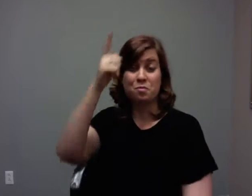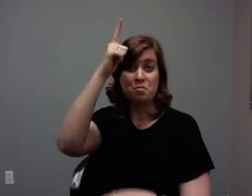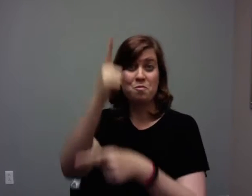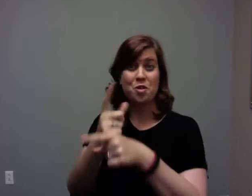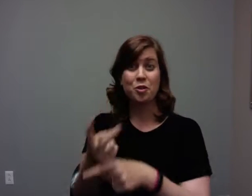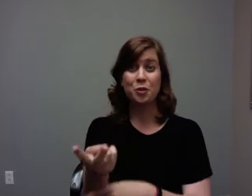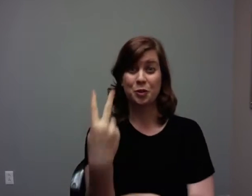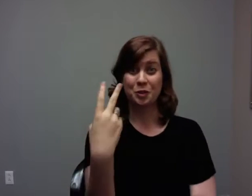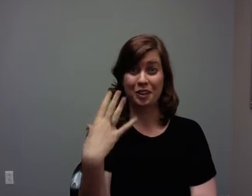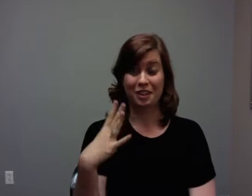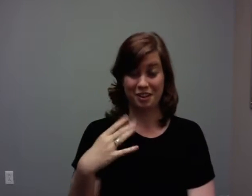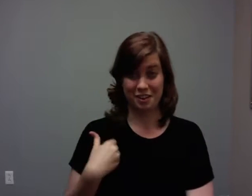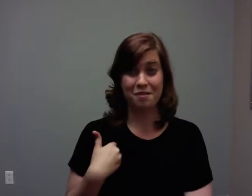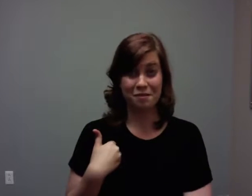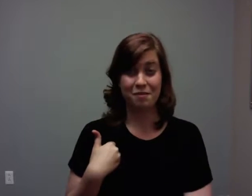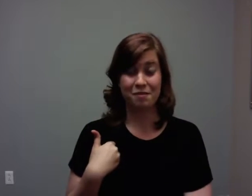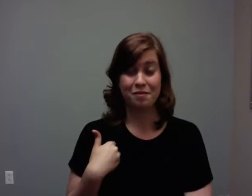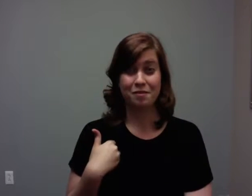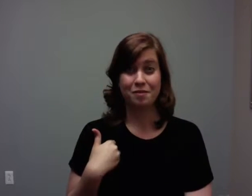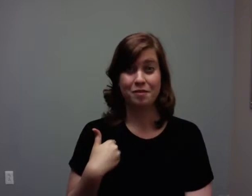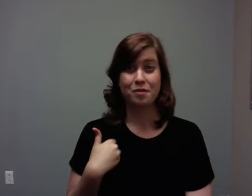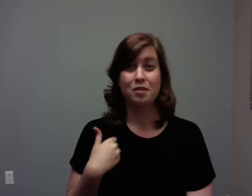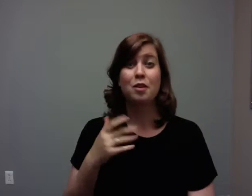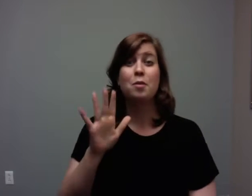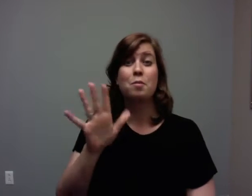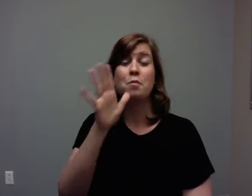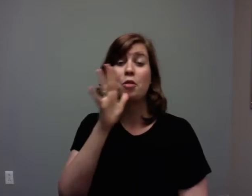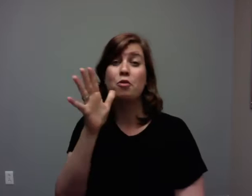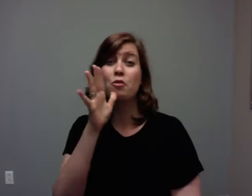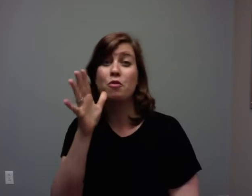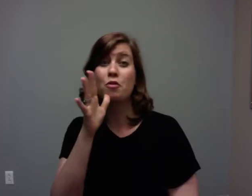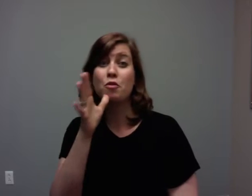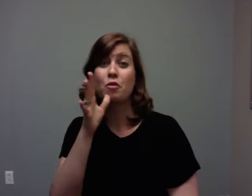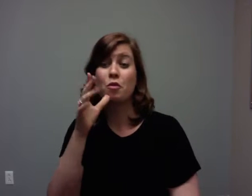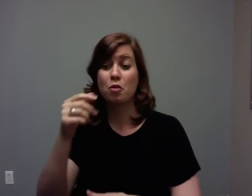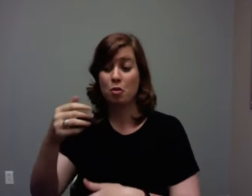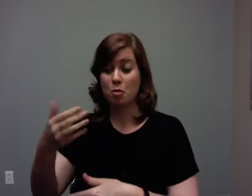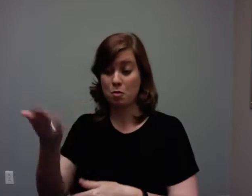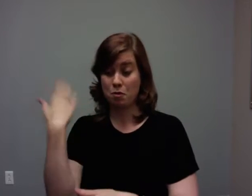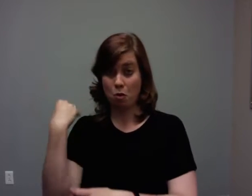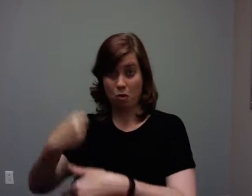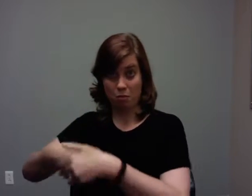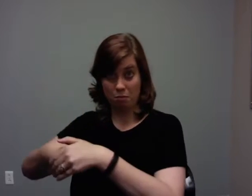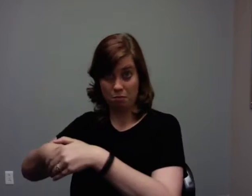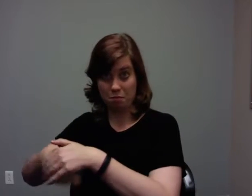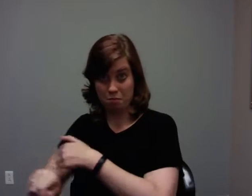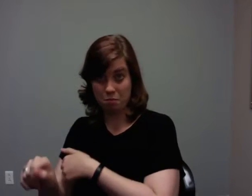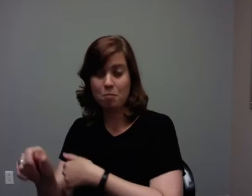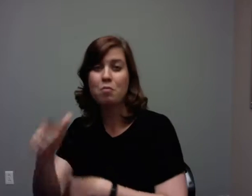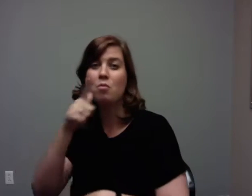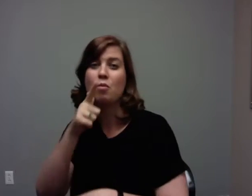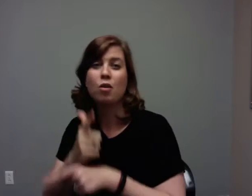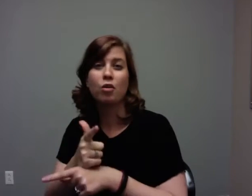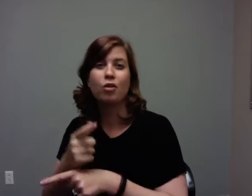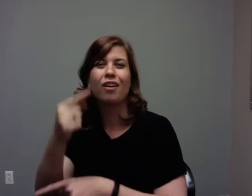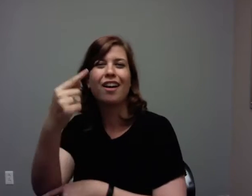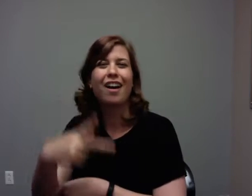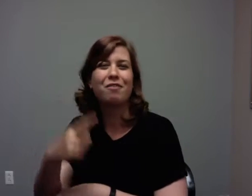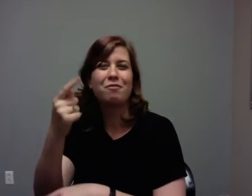previous to me, and he was given up for adoption as well. And so I'm still looking for him. So I made a YouTube video, and in